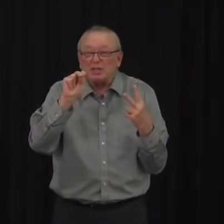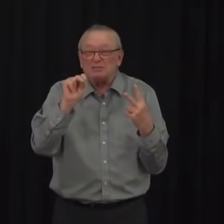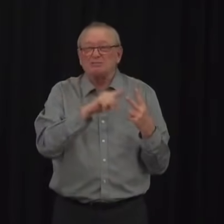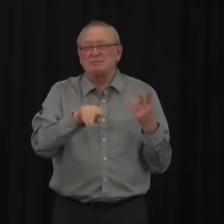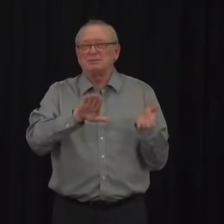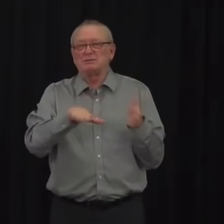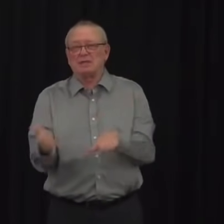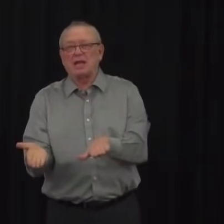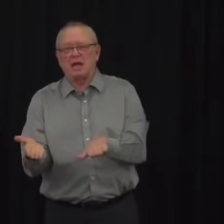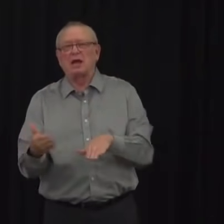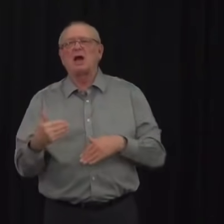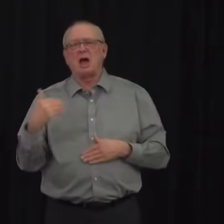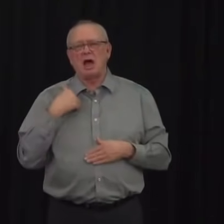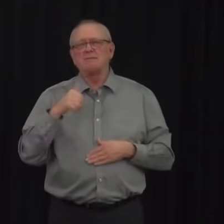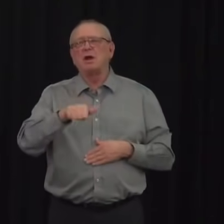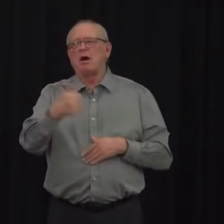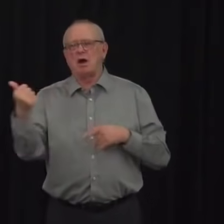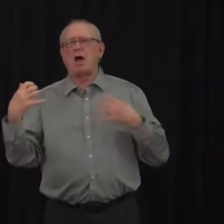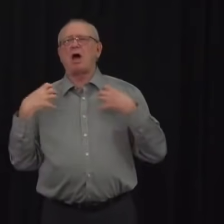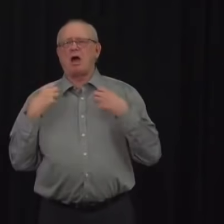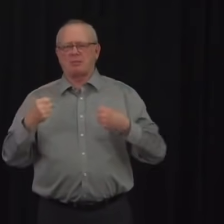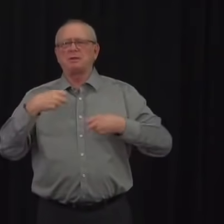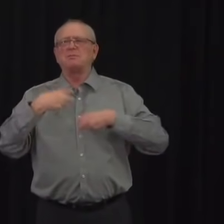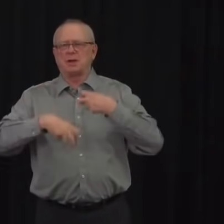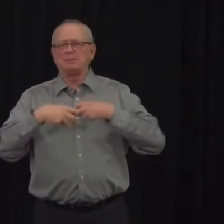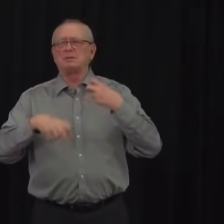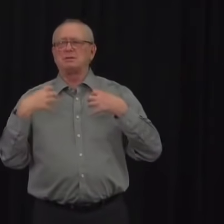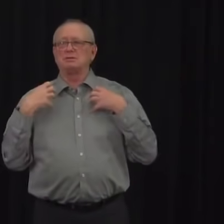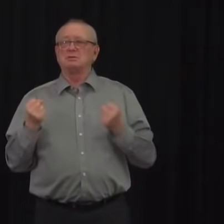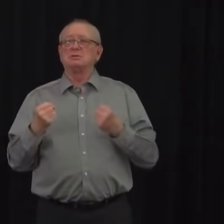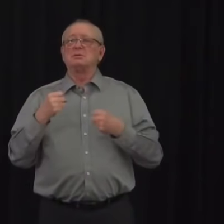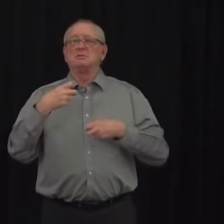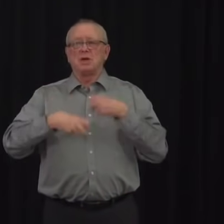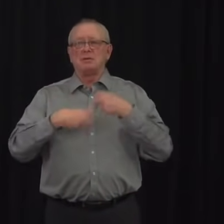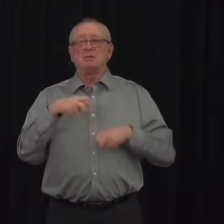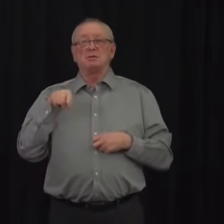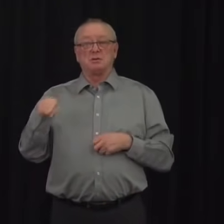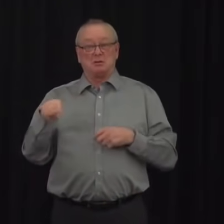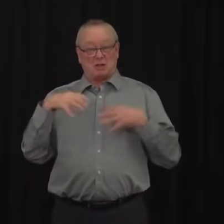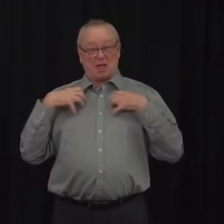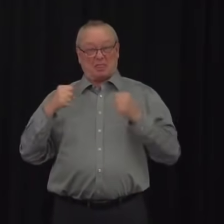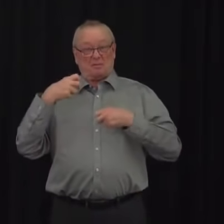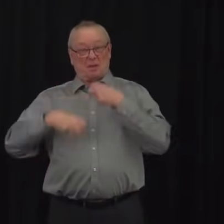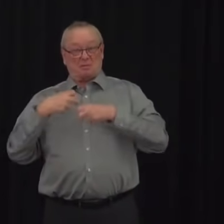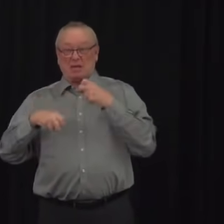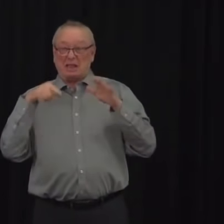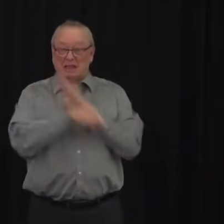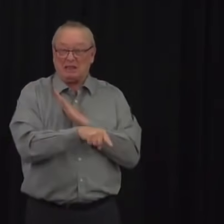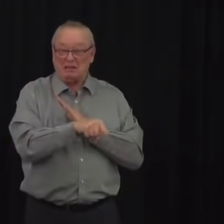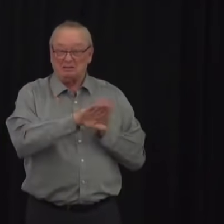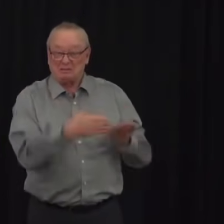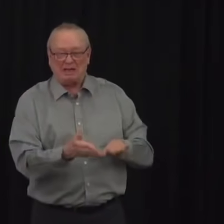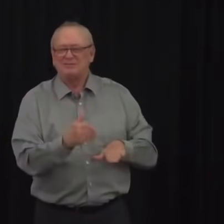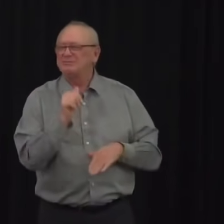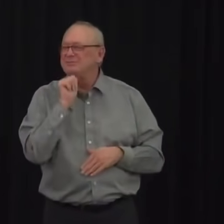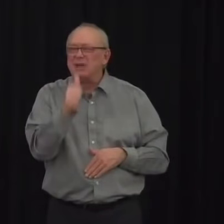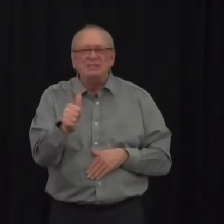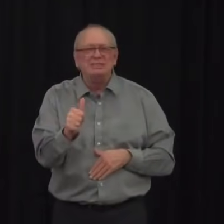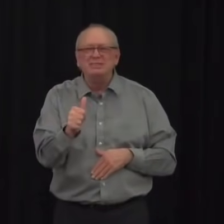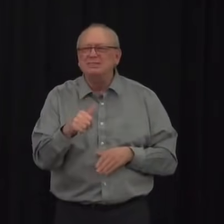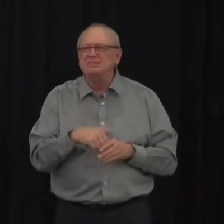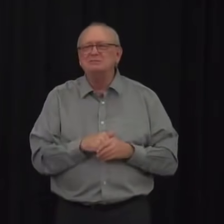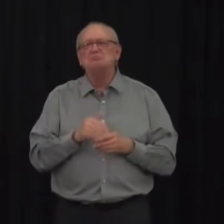comorbidities, these were not on their own life-threatening. The average age of people experiencing hospitalization